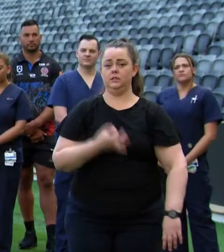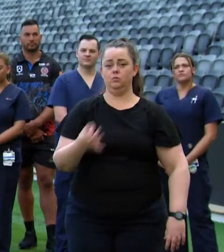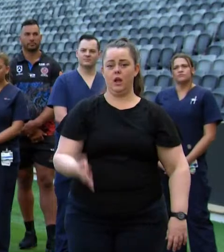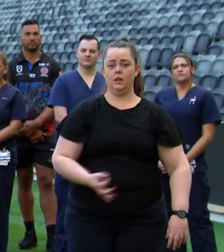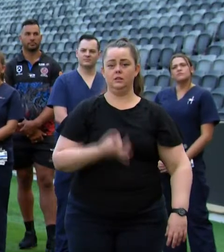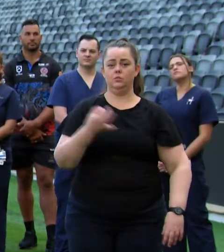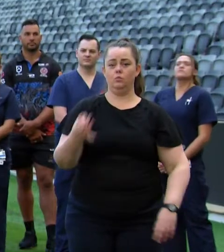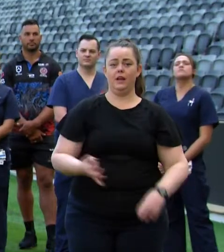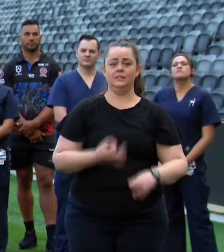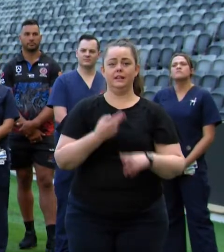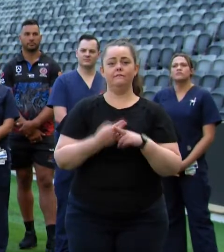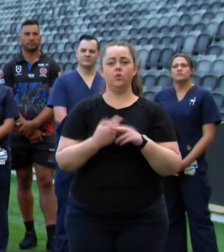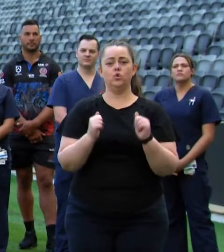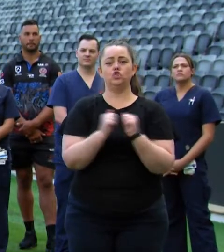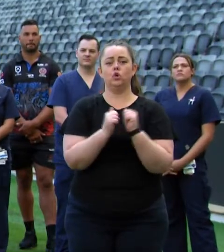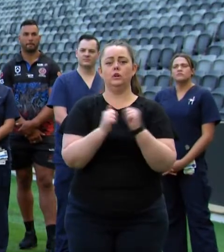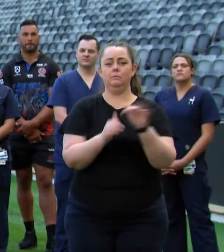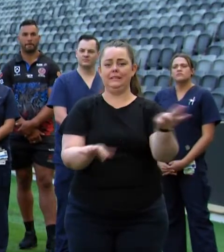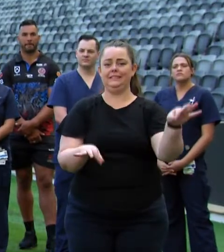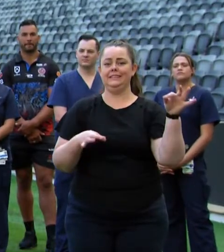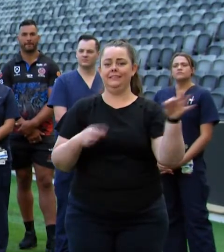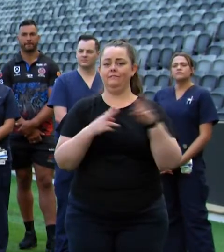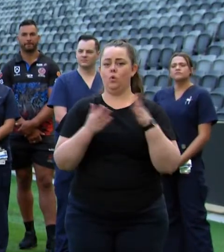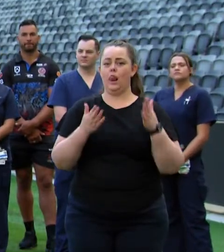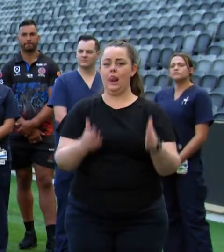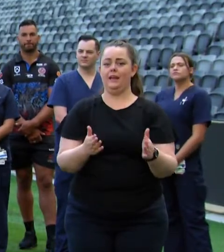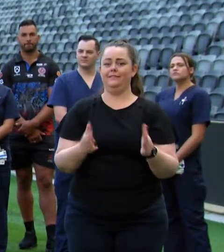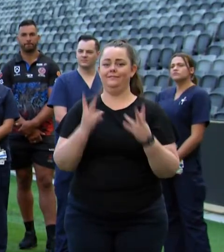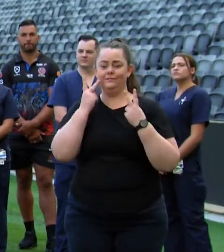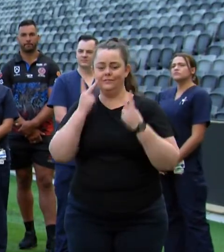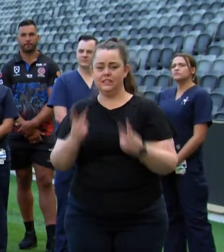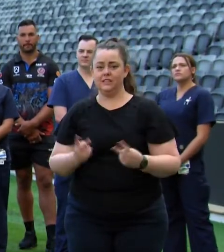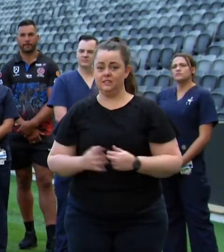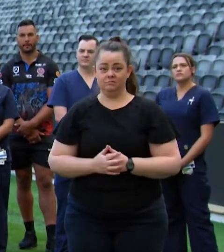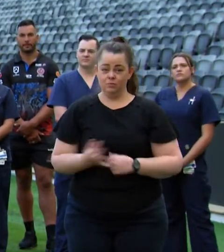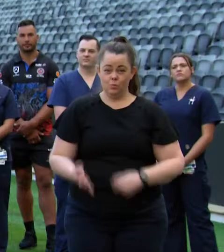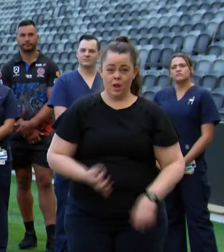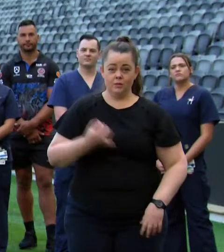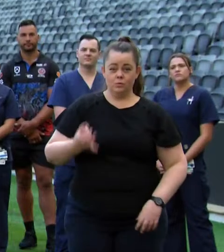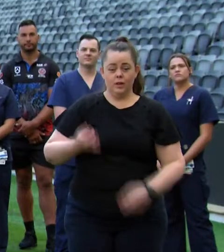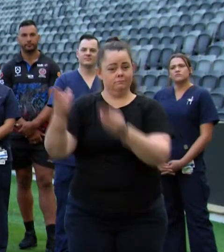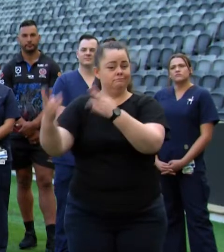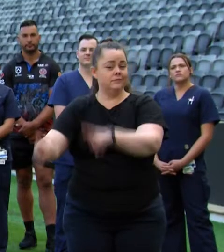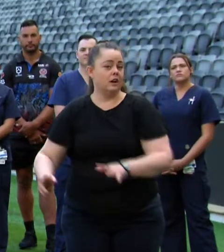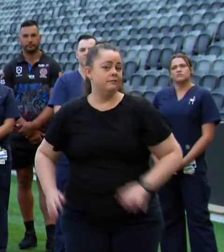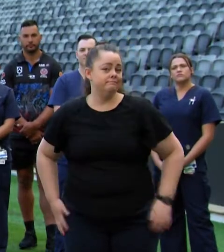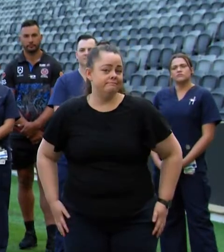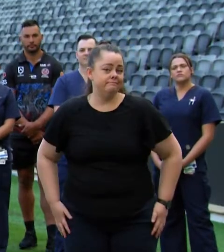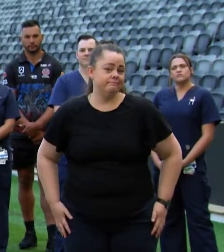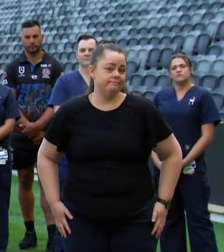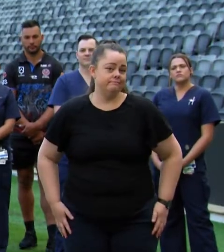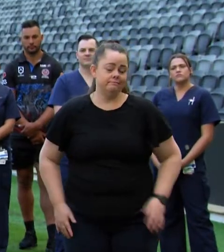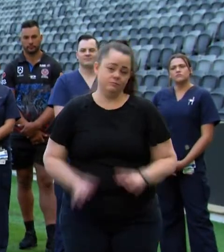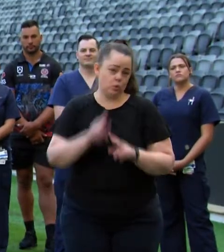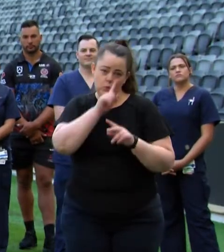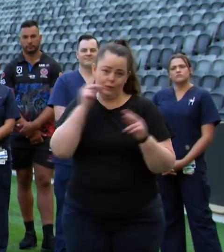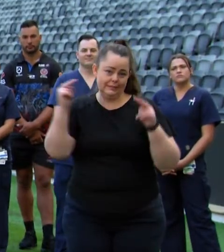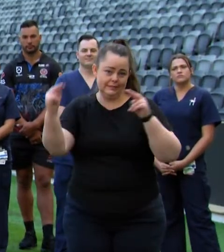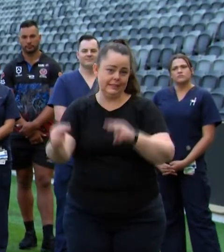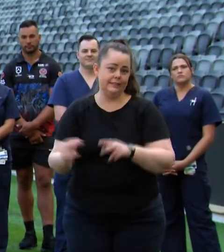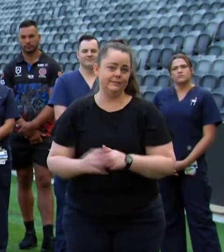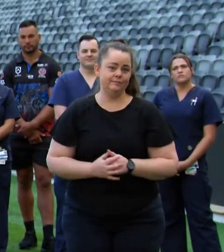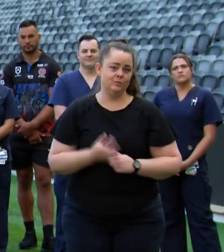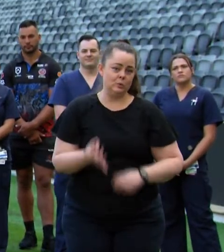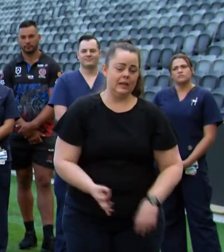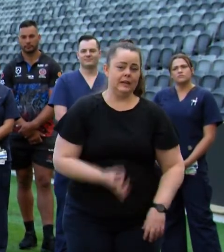waiting for an exemption document to be prepared. Well, these young people behind me, you know, world's best trained nurses, they're